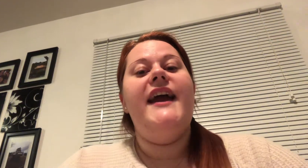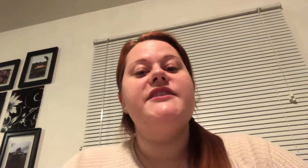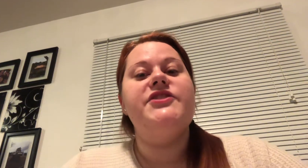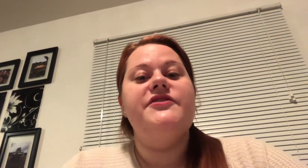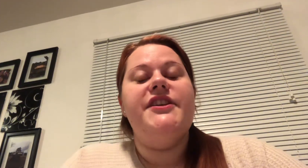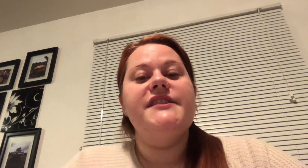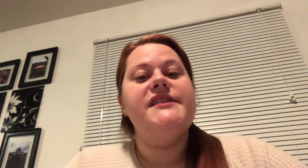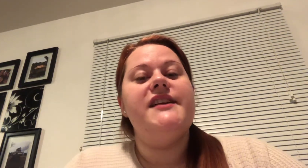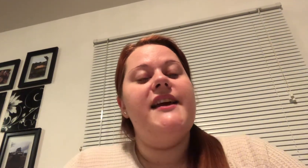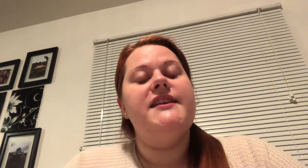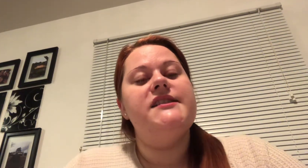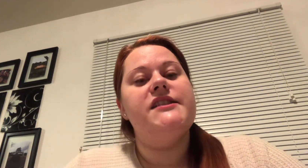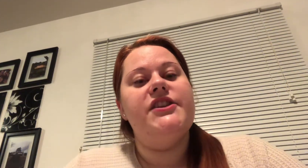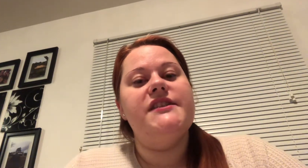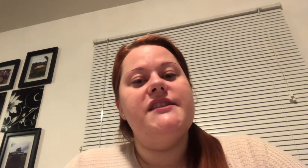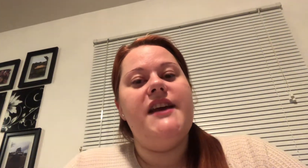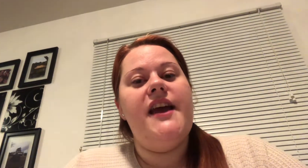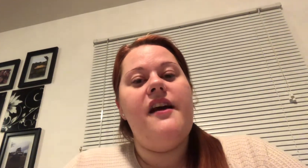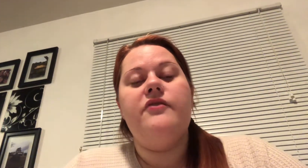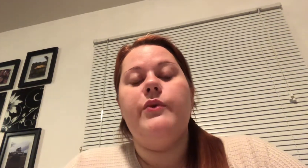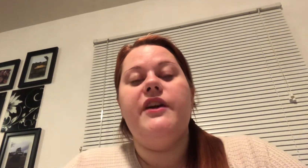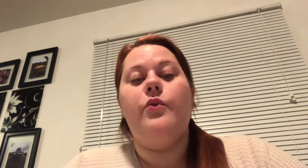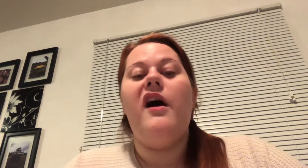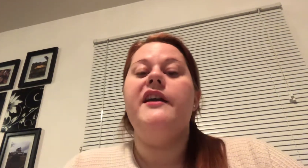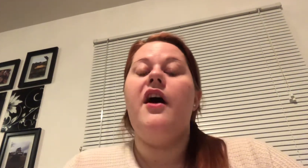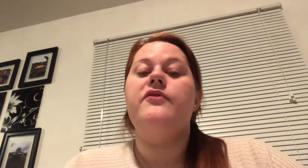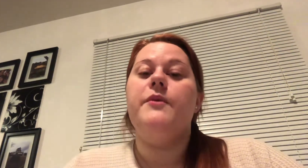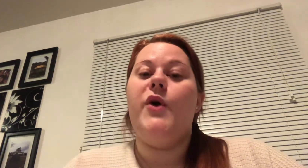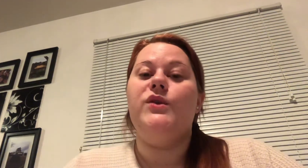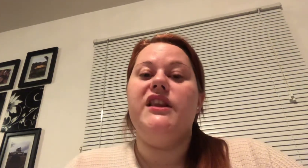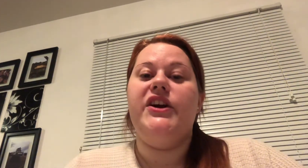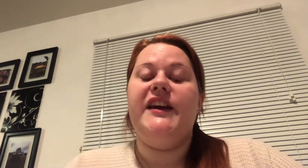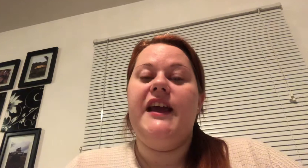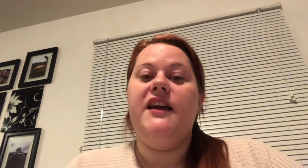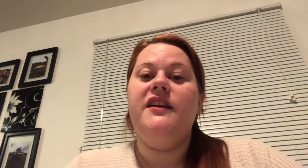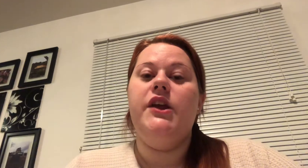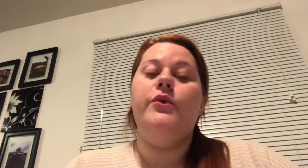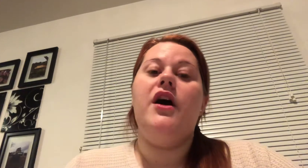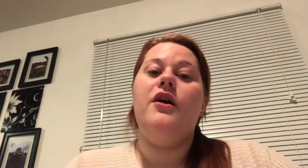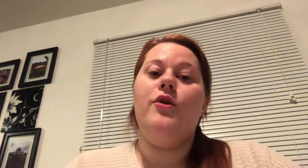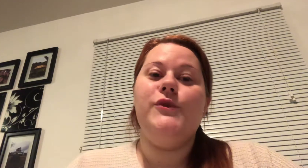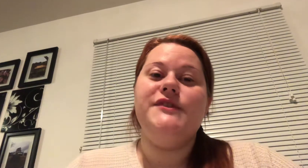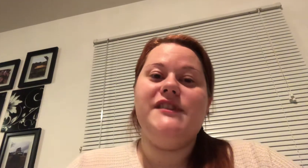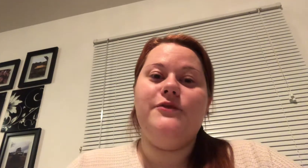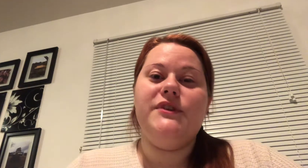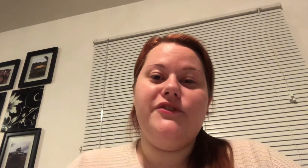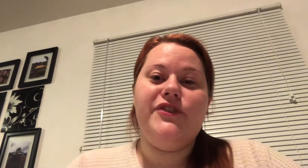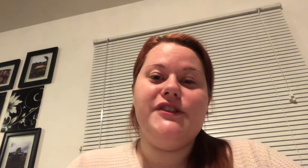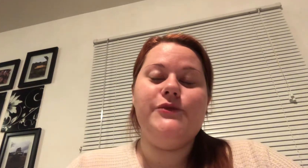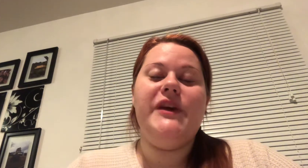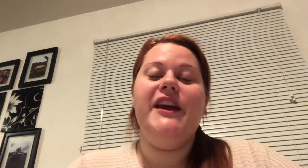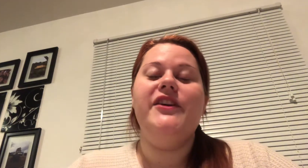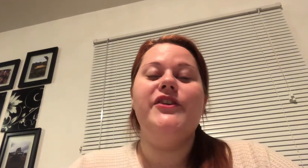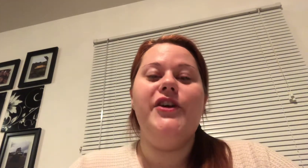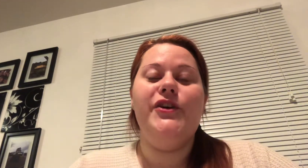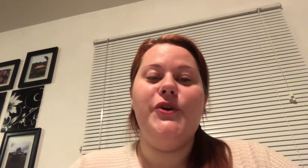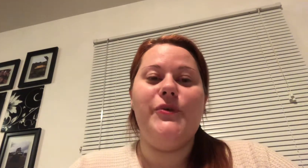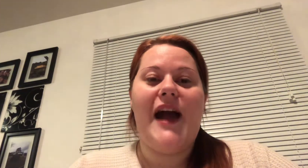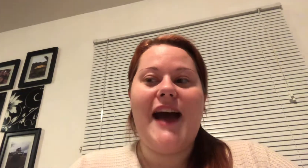Hey juniors, it is Thursday of week 1 of remote learning. You are almost done with the first week.